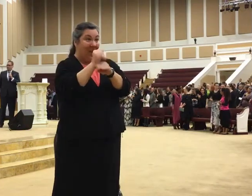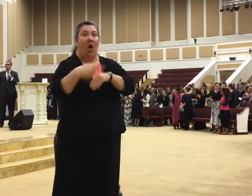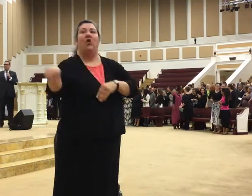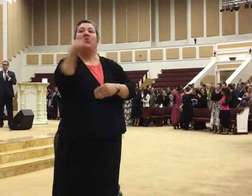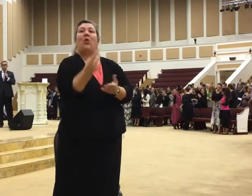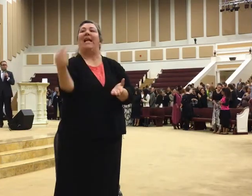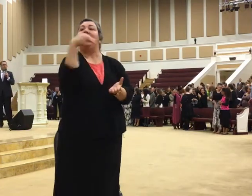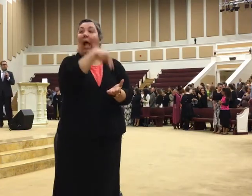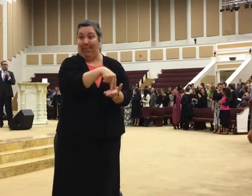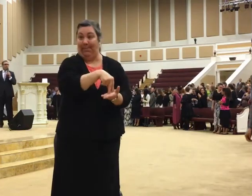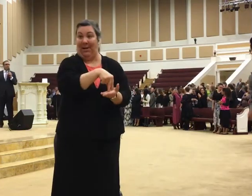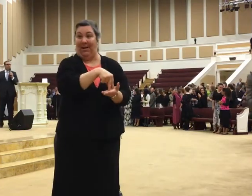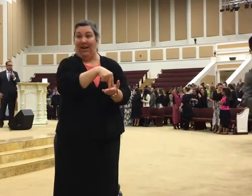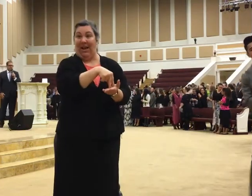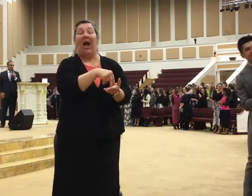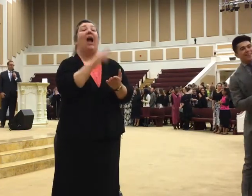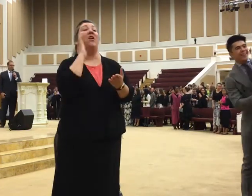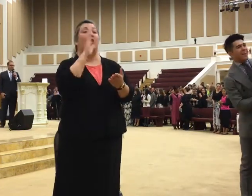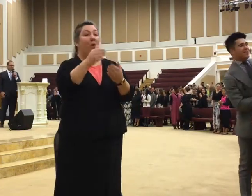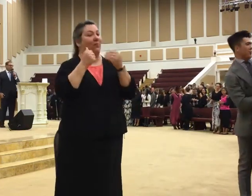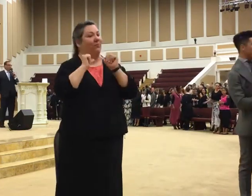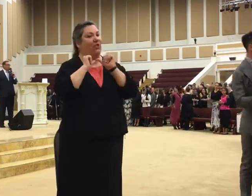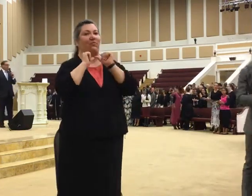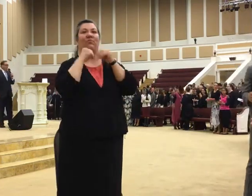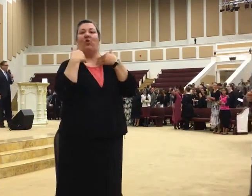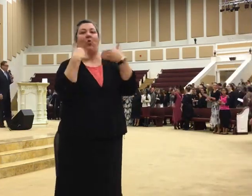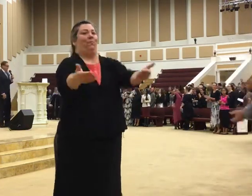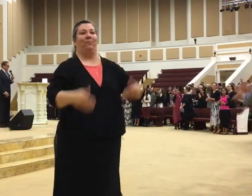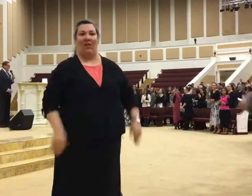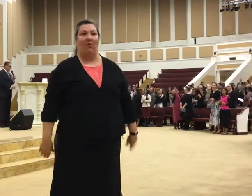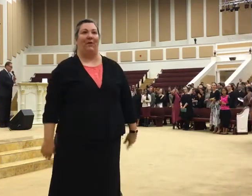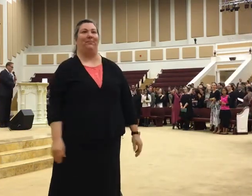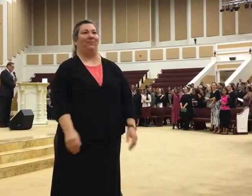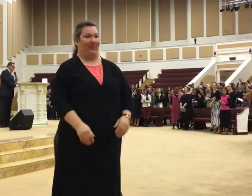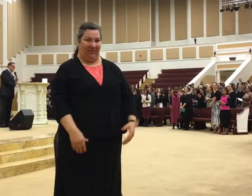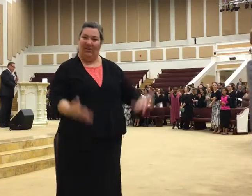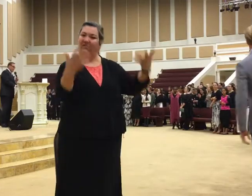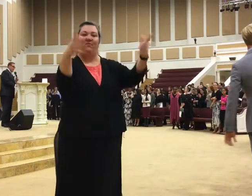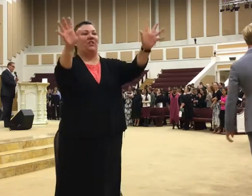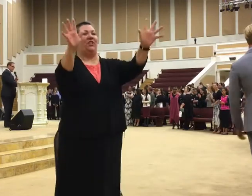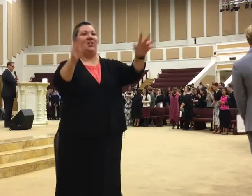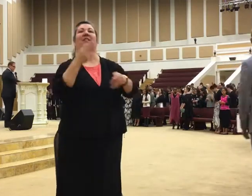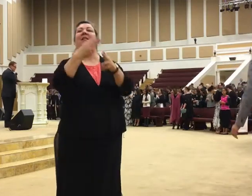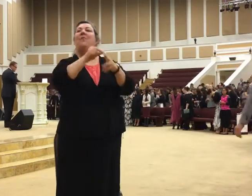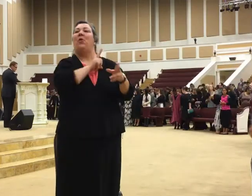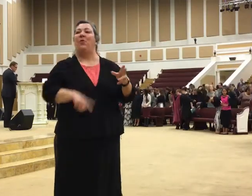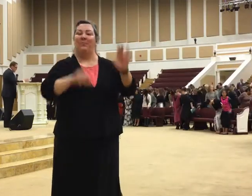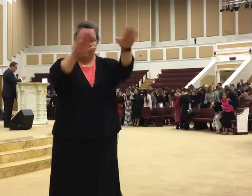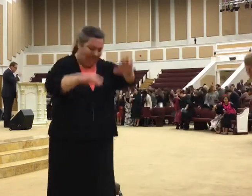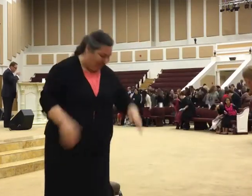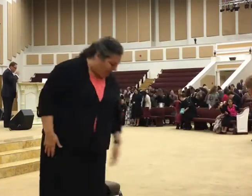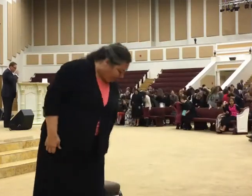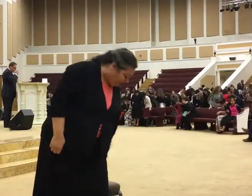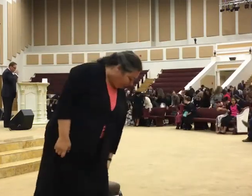up and you're getting over it. Amen. In the name of the Lord, you may be seated.